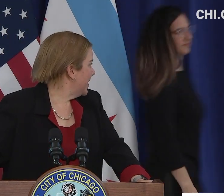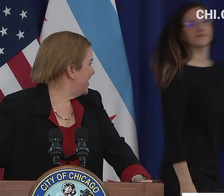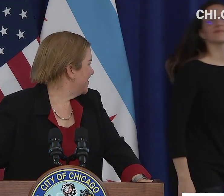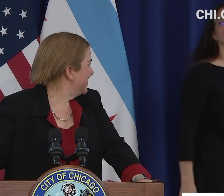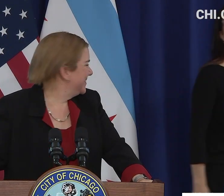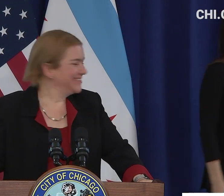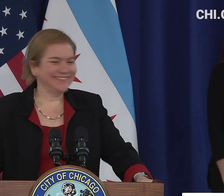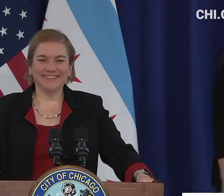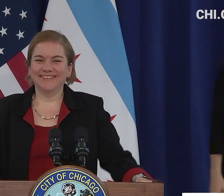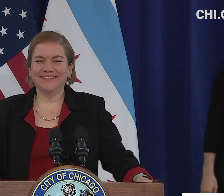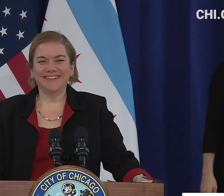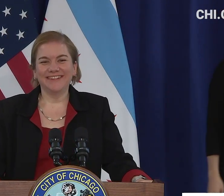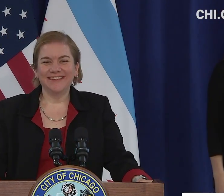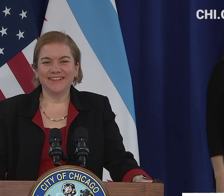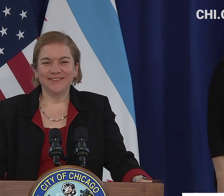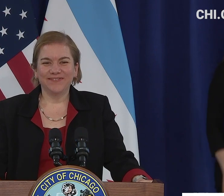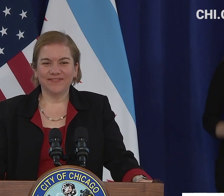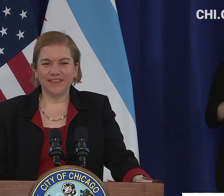Oh, thank you.